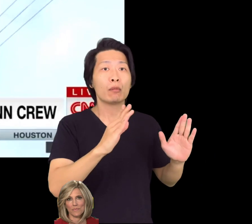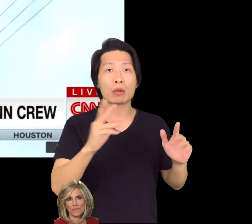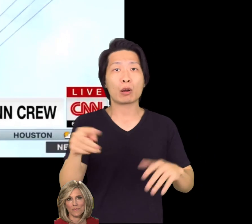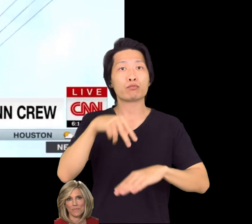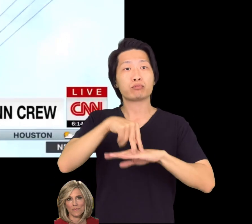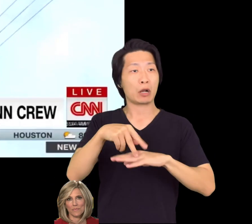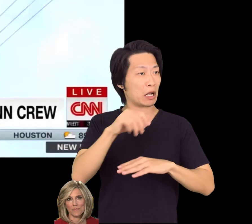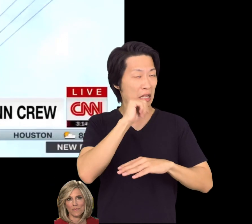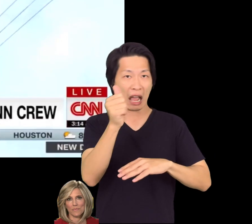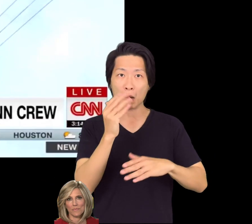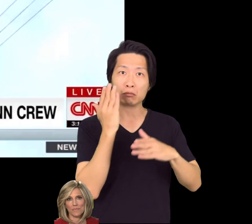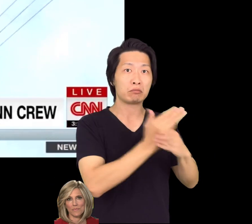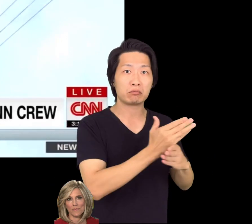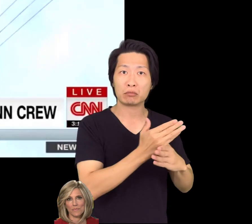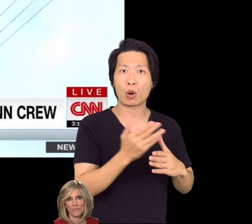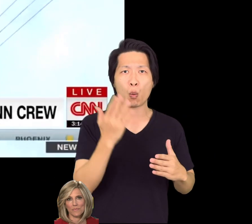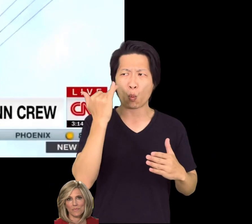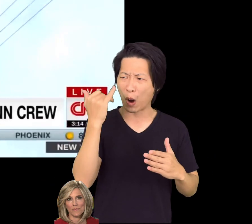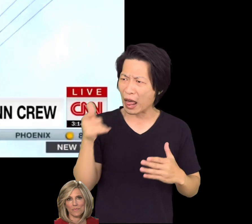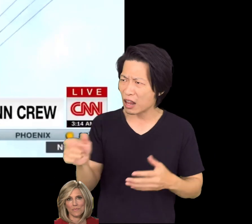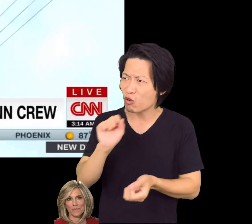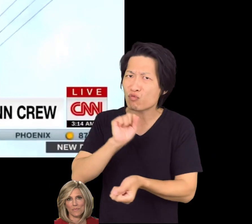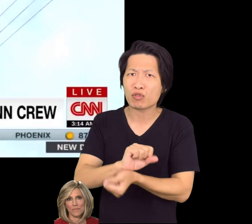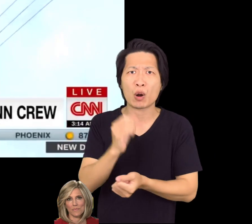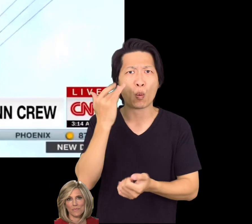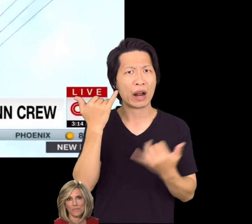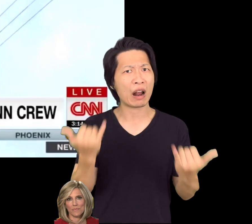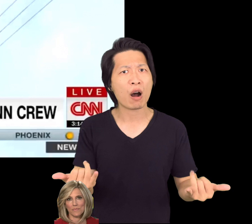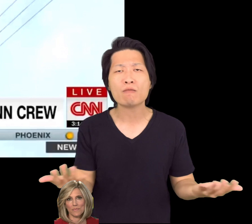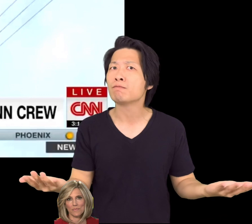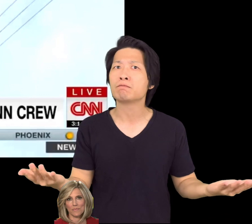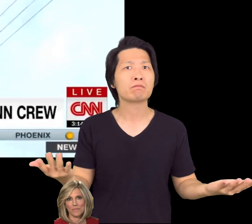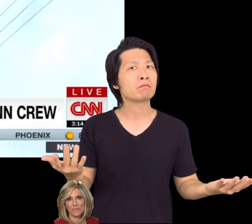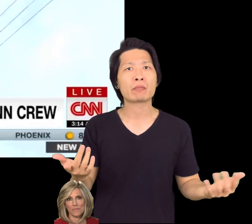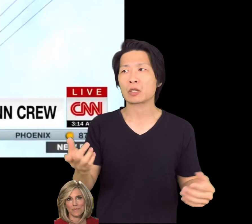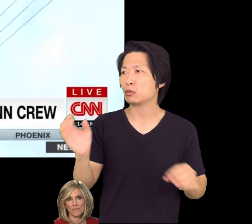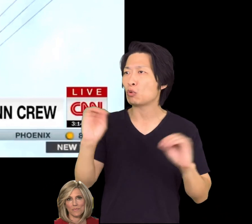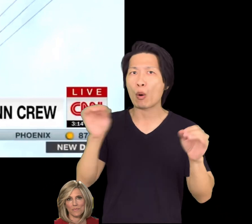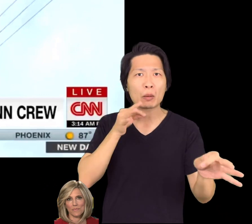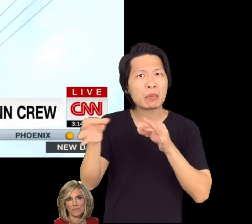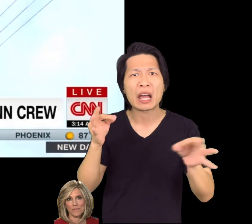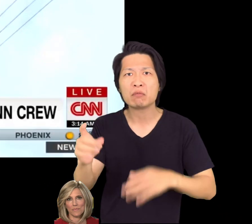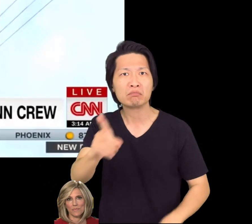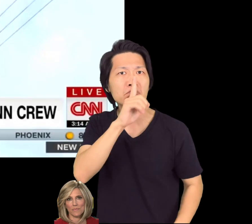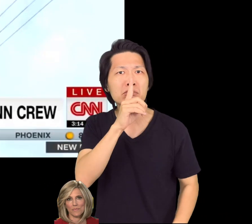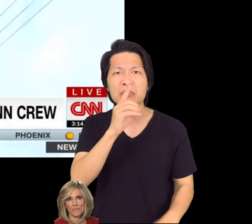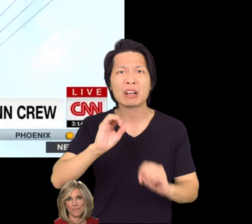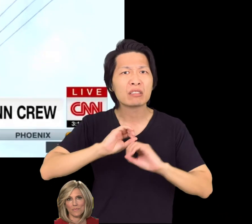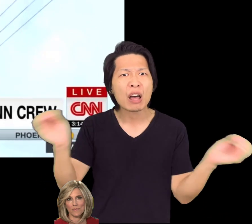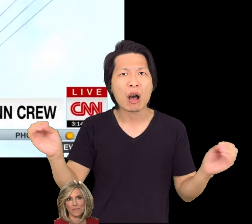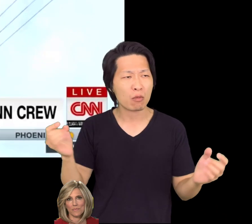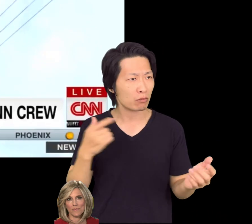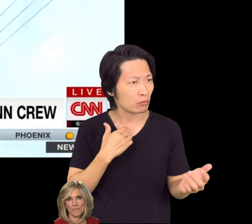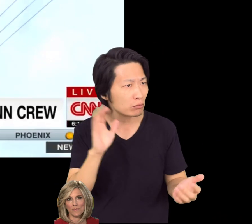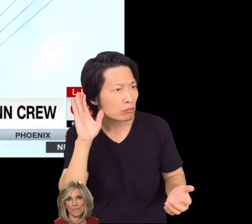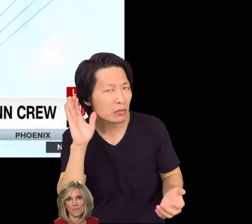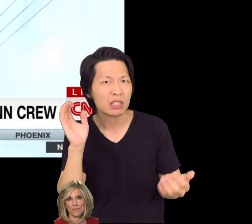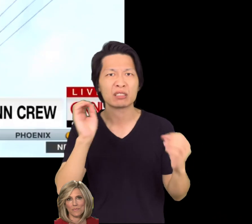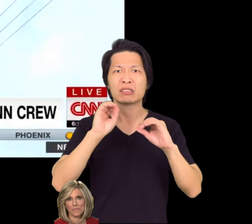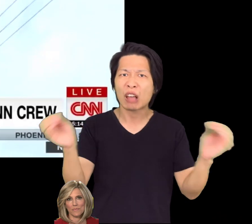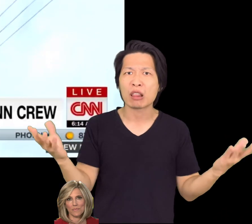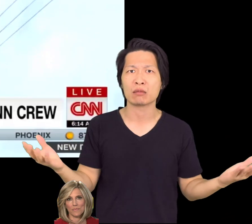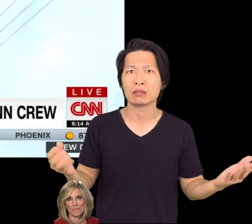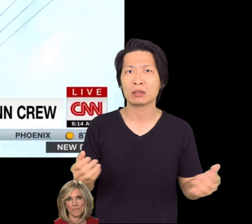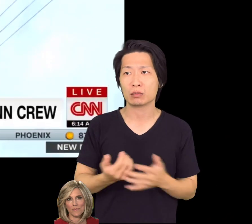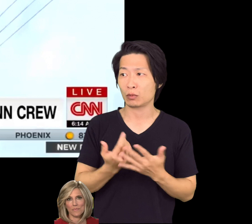by police. They were out of the way. We don't know why they're being arrested. They're not being given any explanation, as far as we can hear, for why